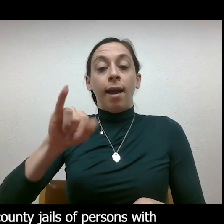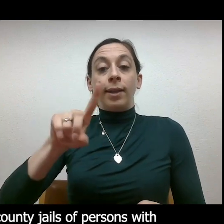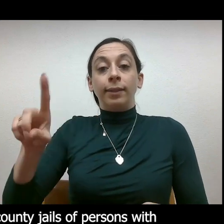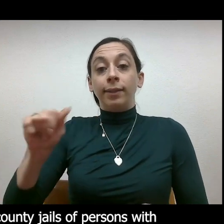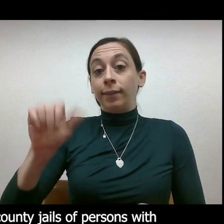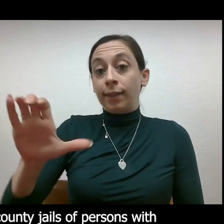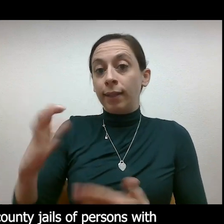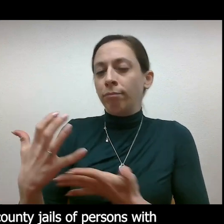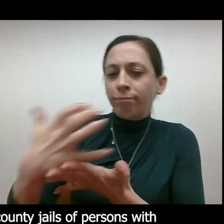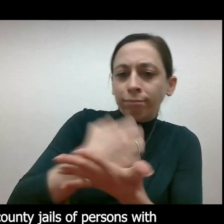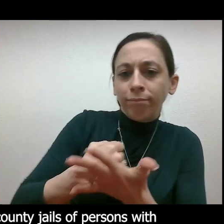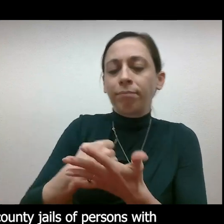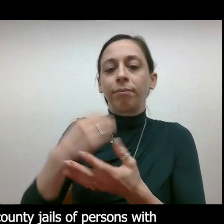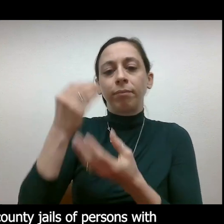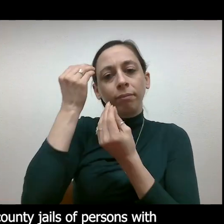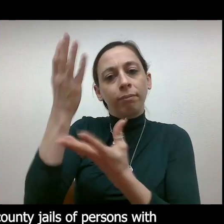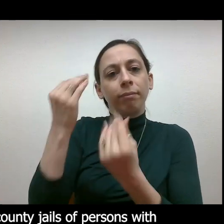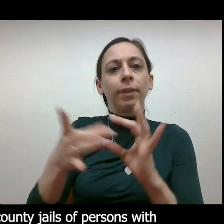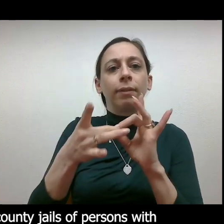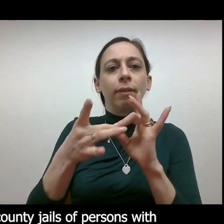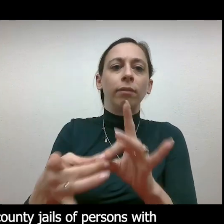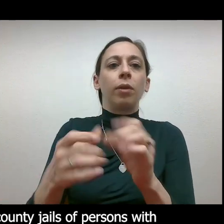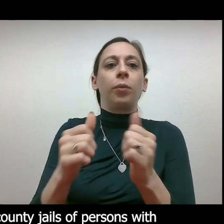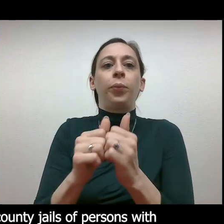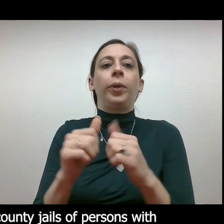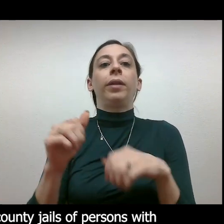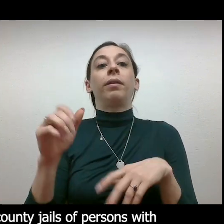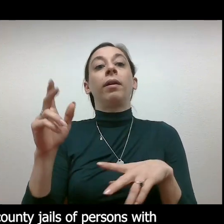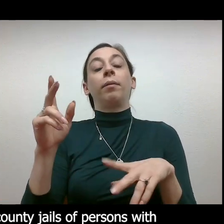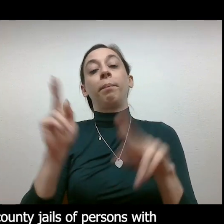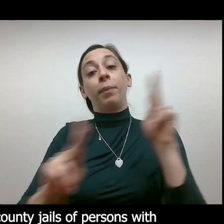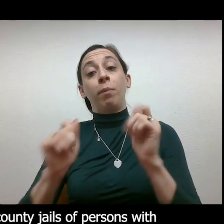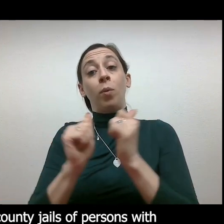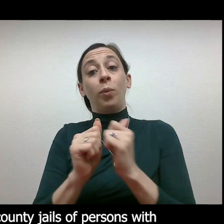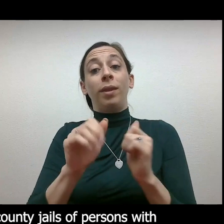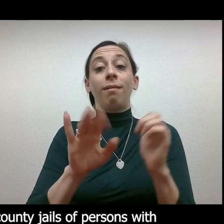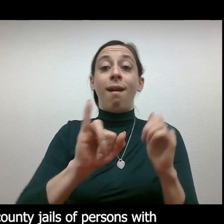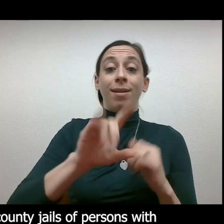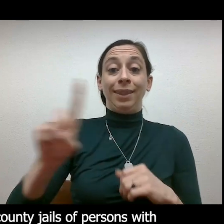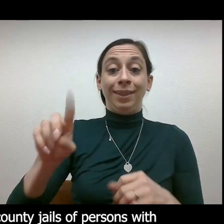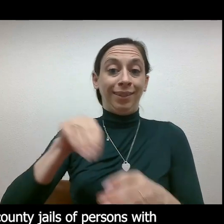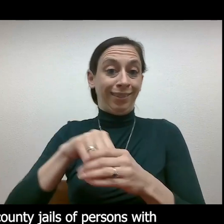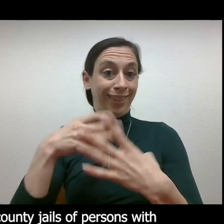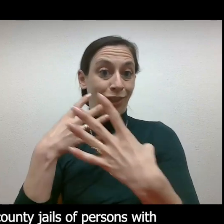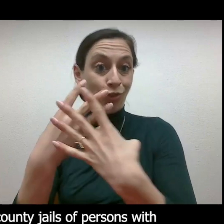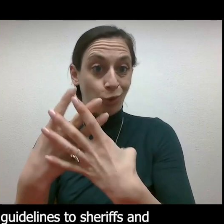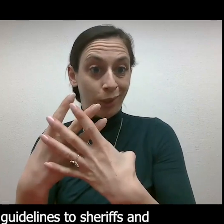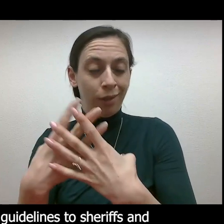They review data on the confinement in county jails of persons with IDD,